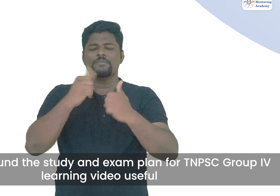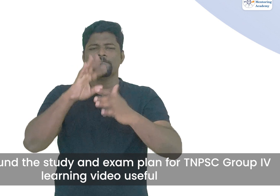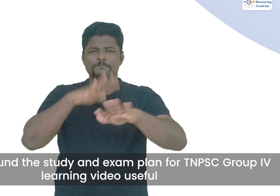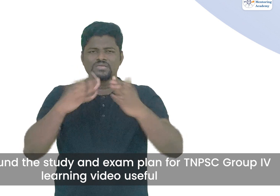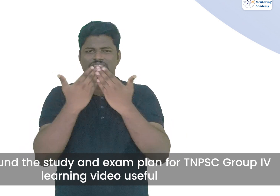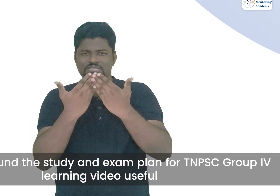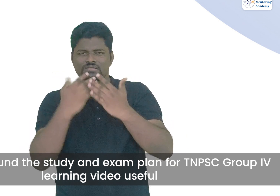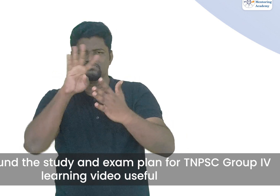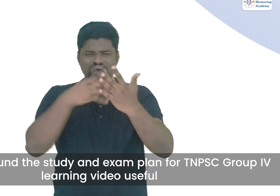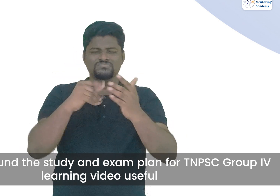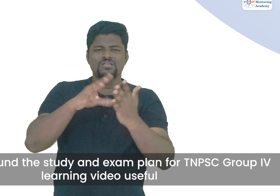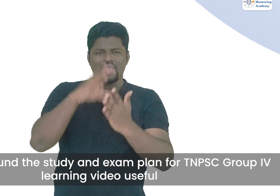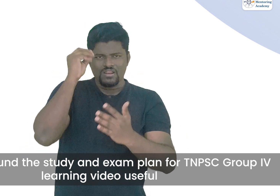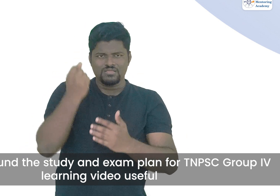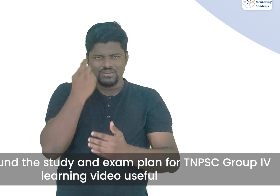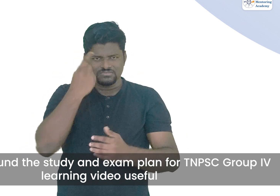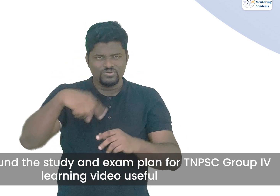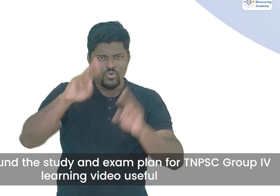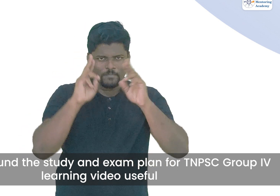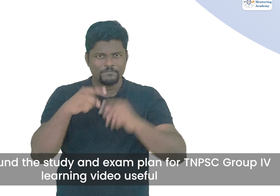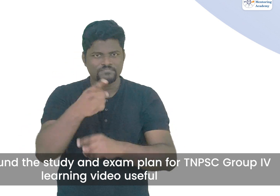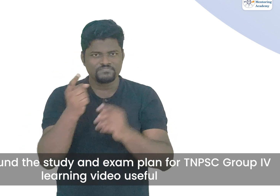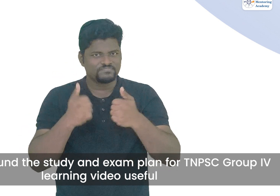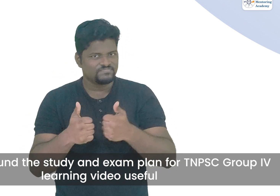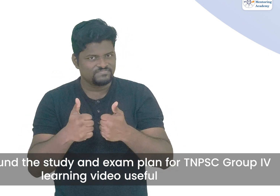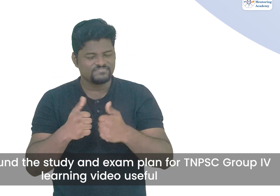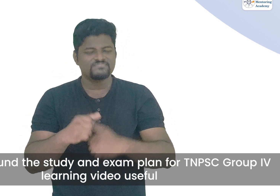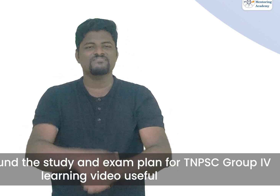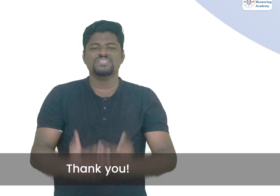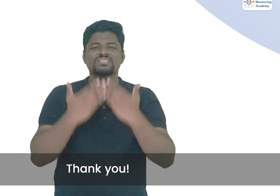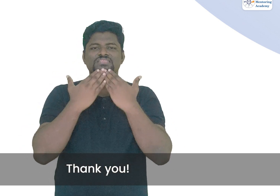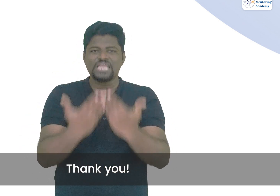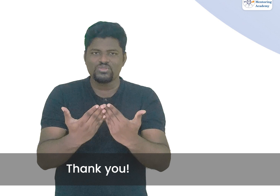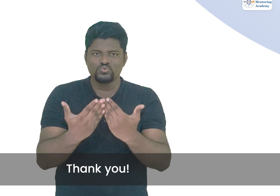TNPSC Group 4 learning video useful. Thank you.